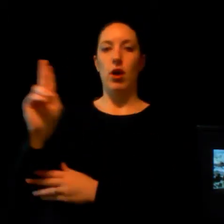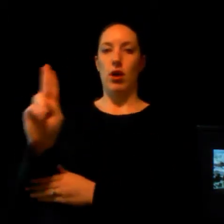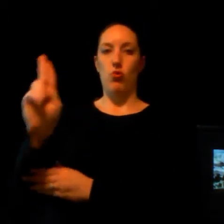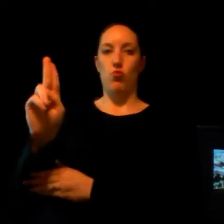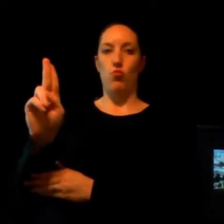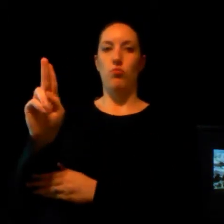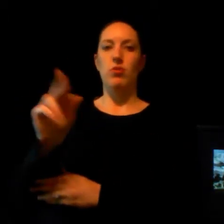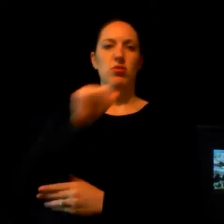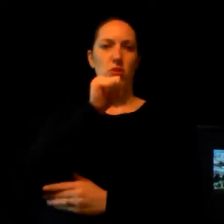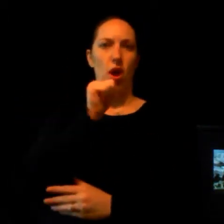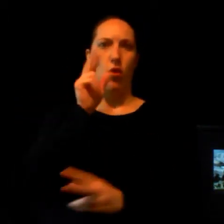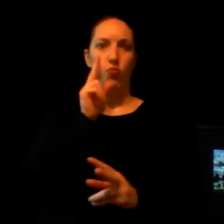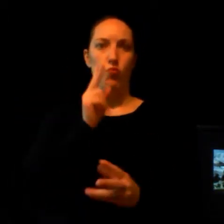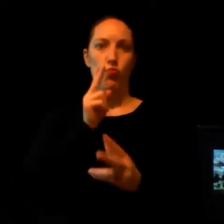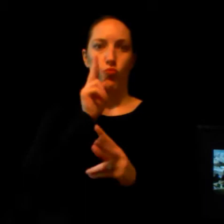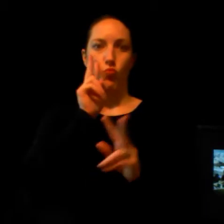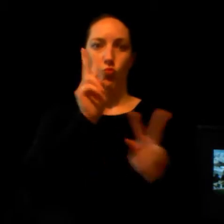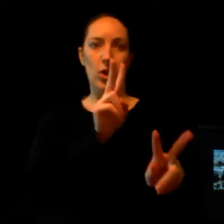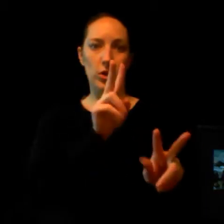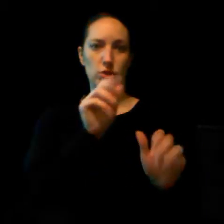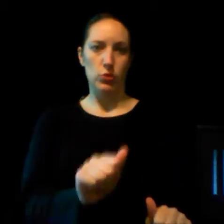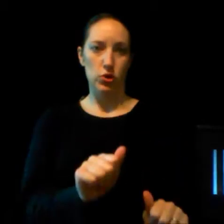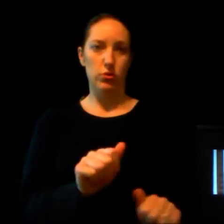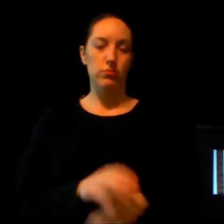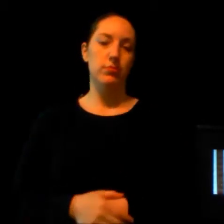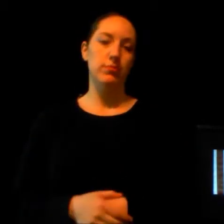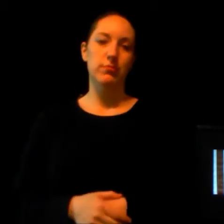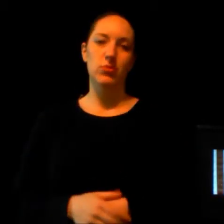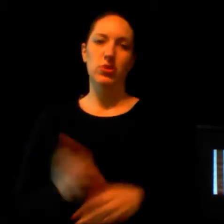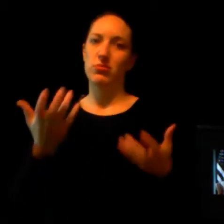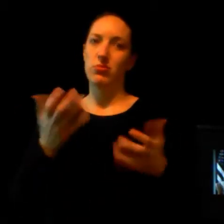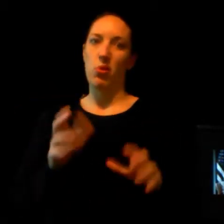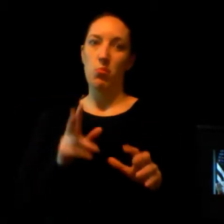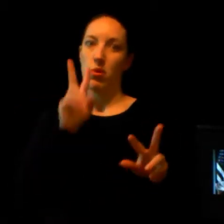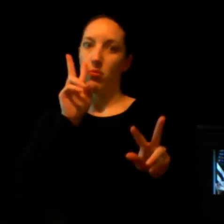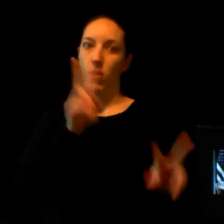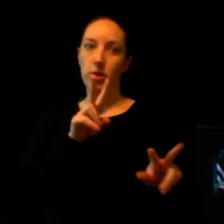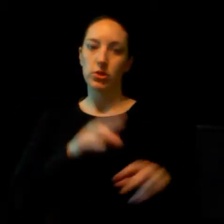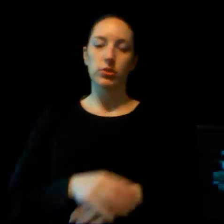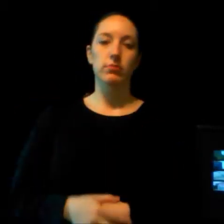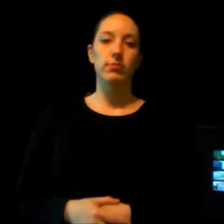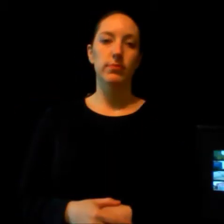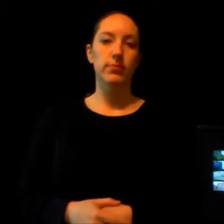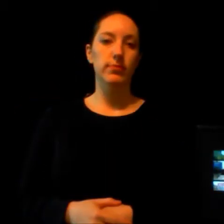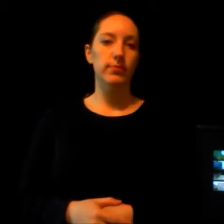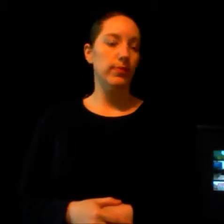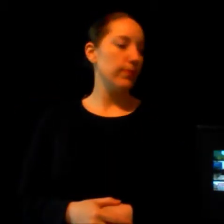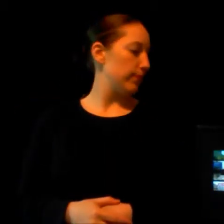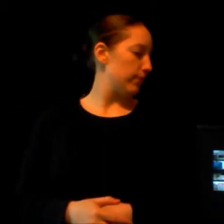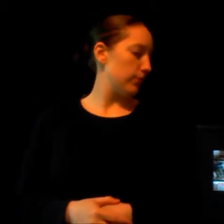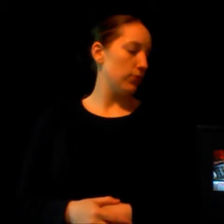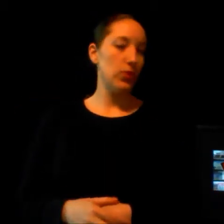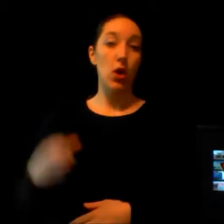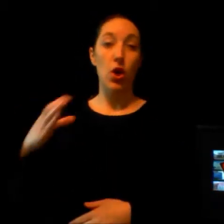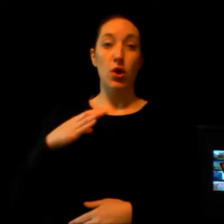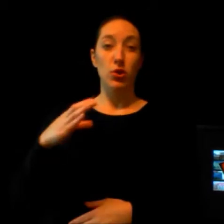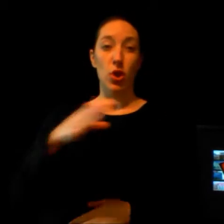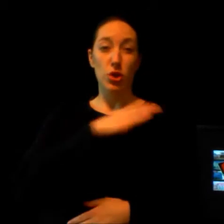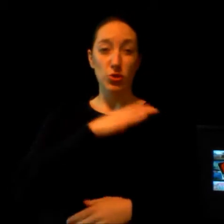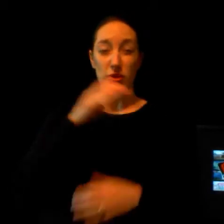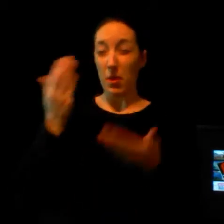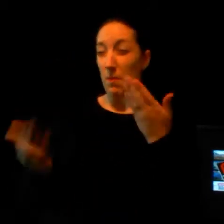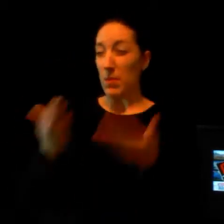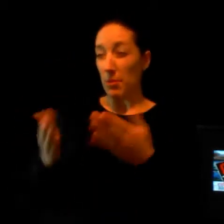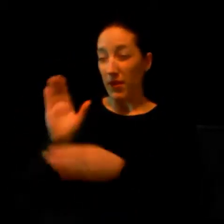The year is 2011, and opposition rises. Congressional Republicans could force the federal government